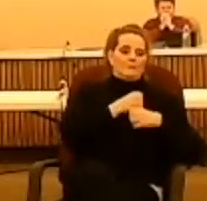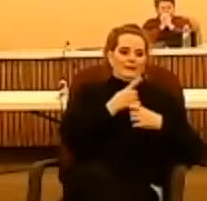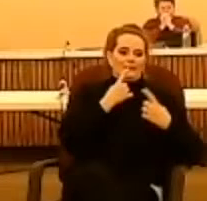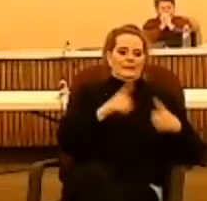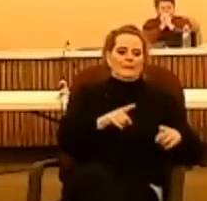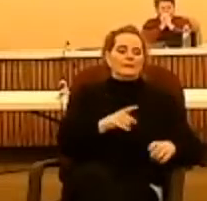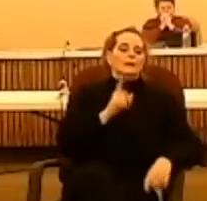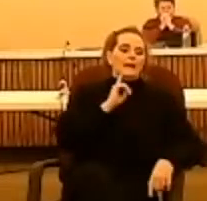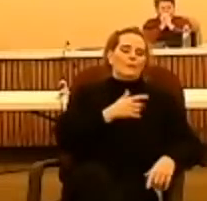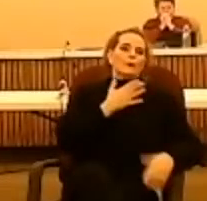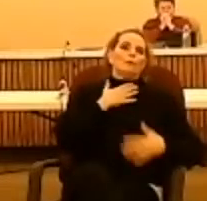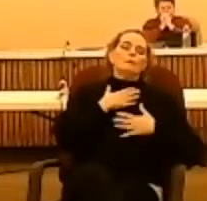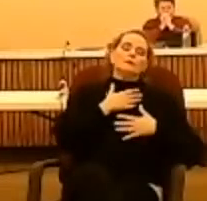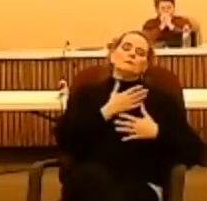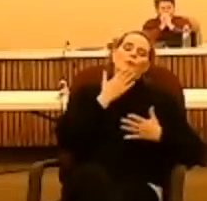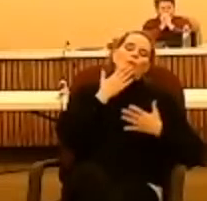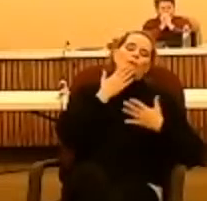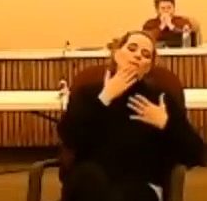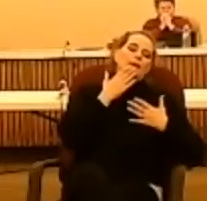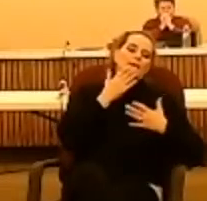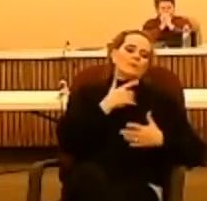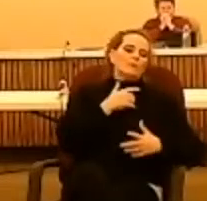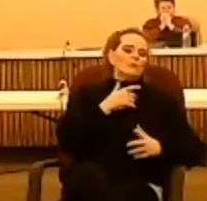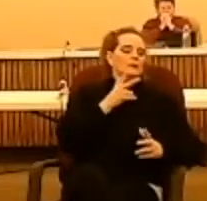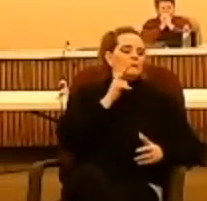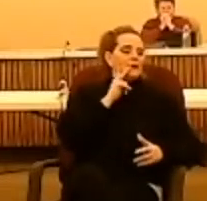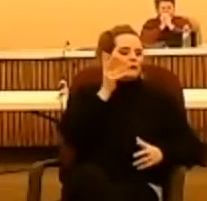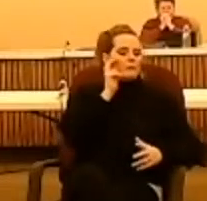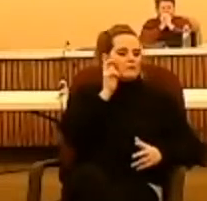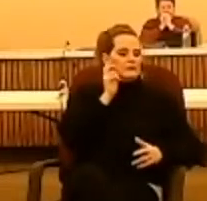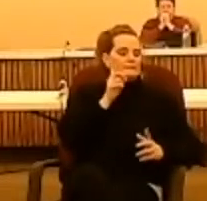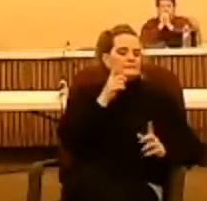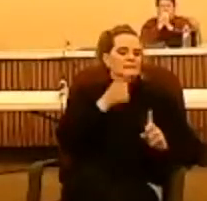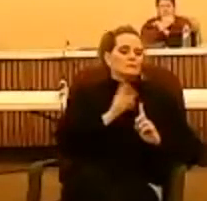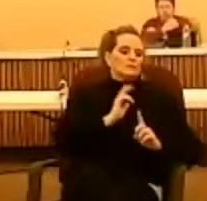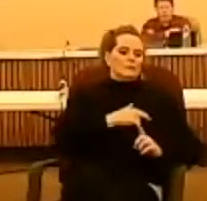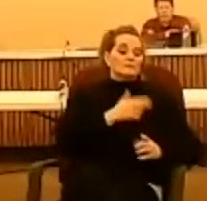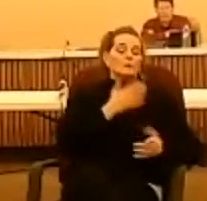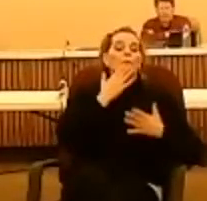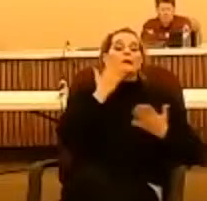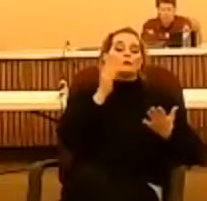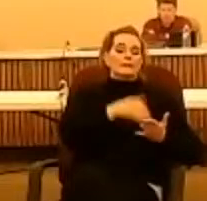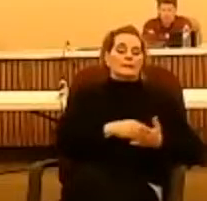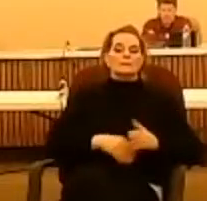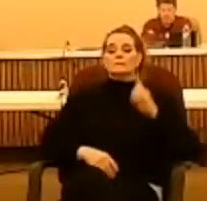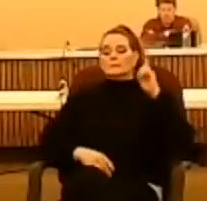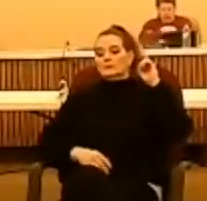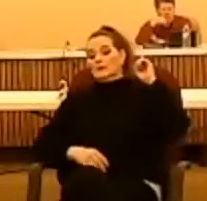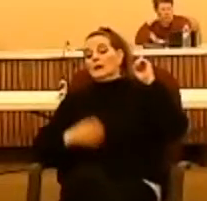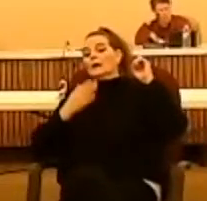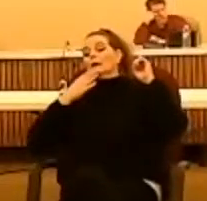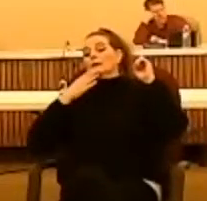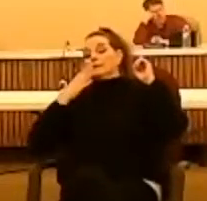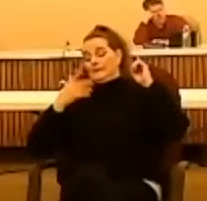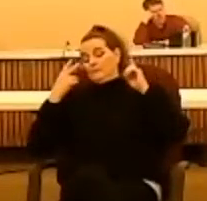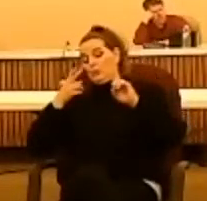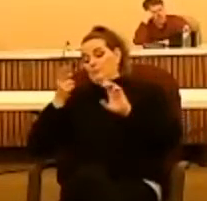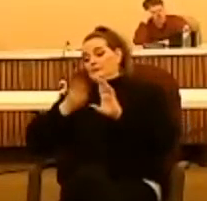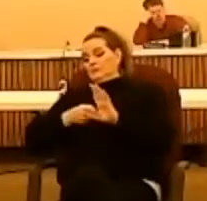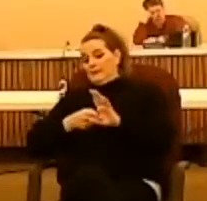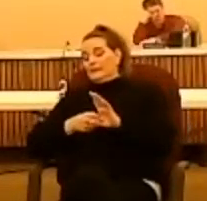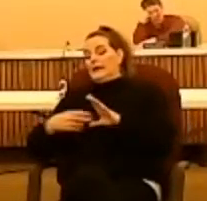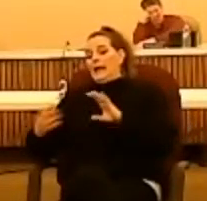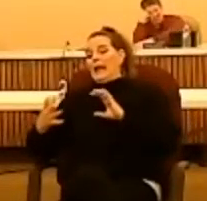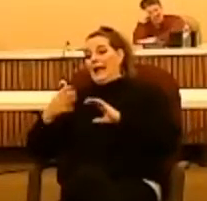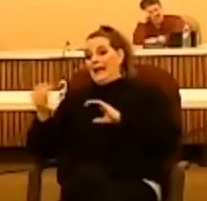are very grateful that you are listening to us. So thank you again. Thank You're you. welcome. Thank you for participating and giving us the